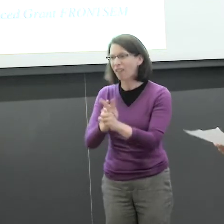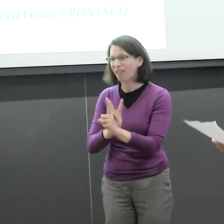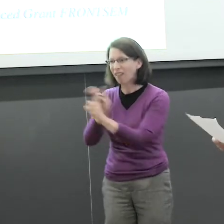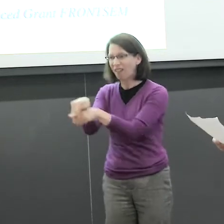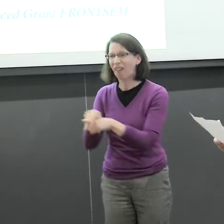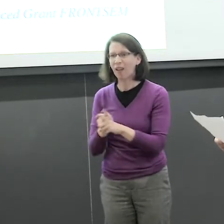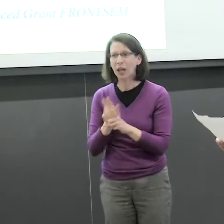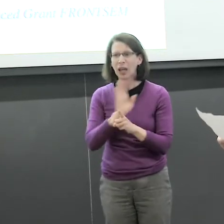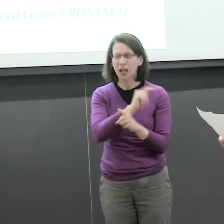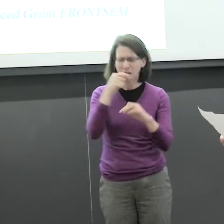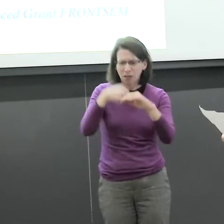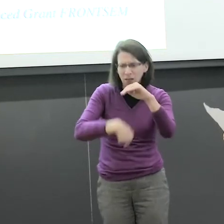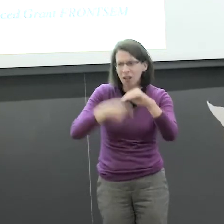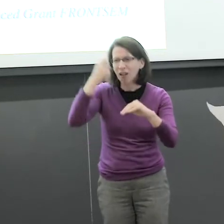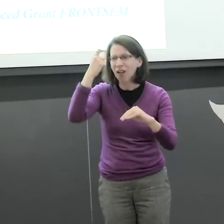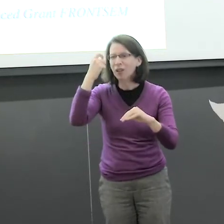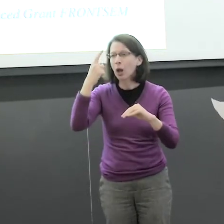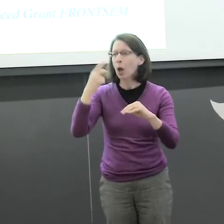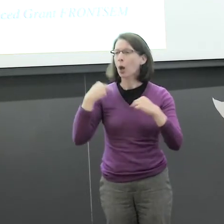aspects of the human mind,